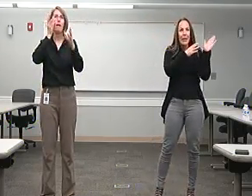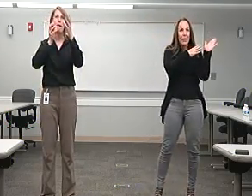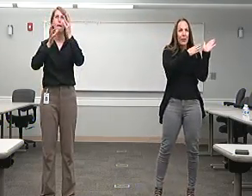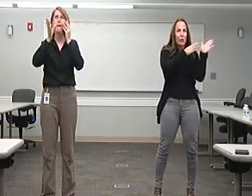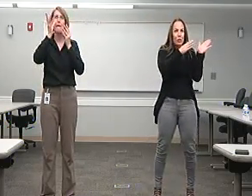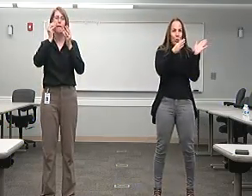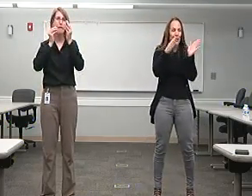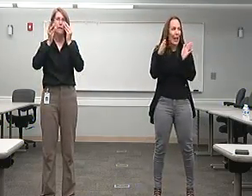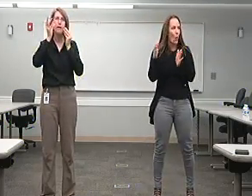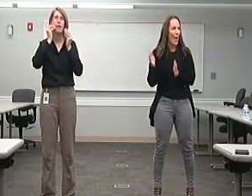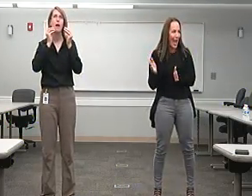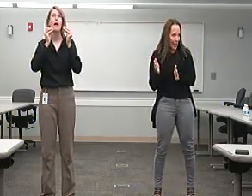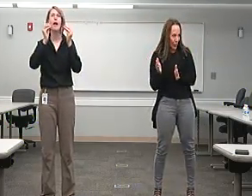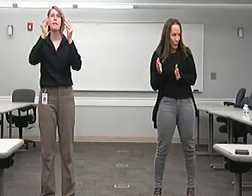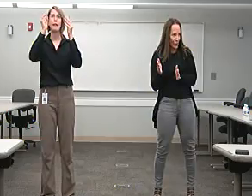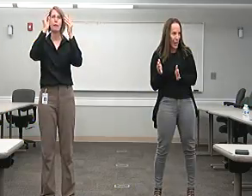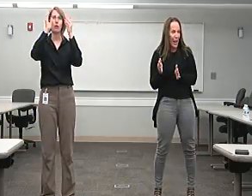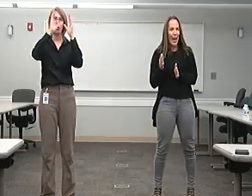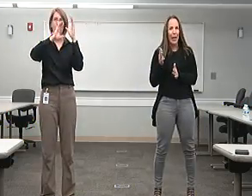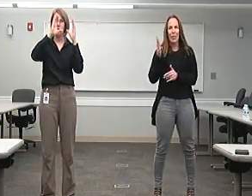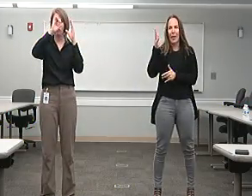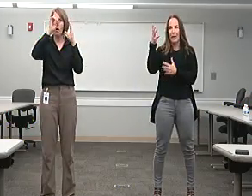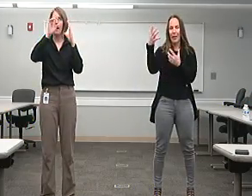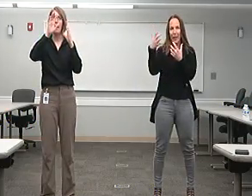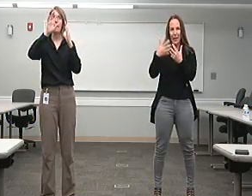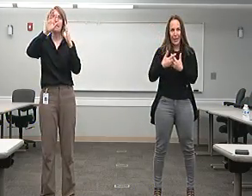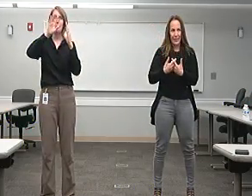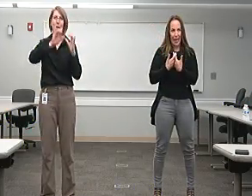out patterns, and then they connect it